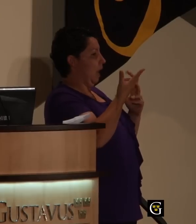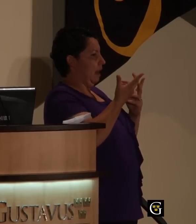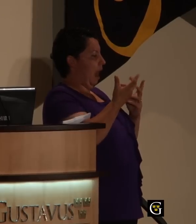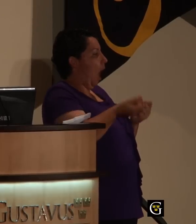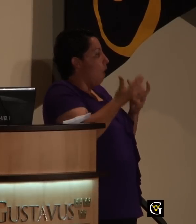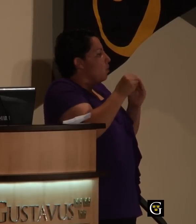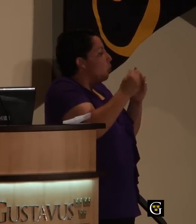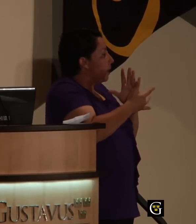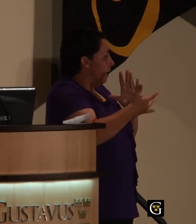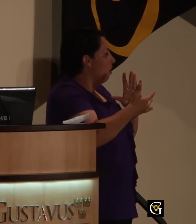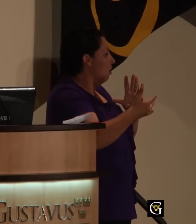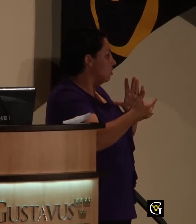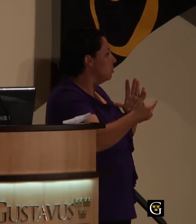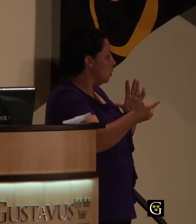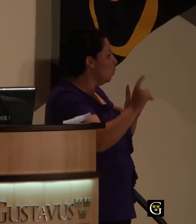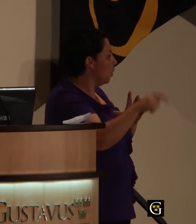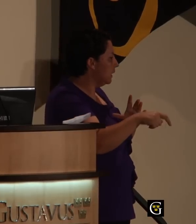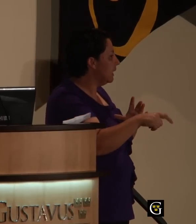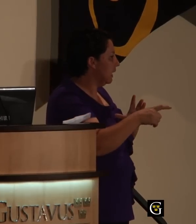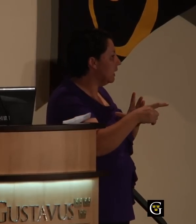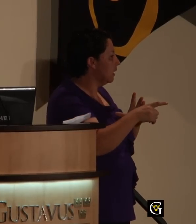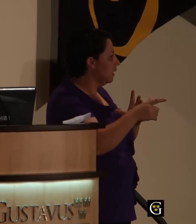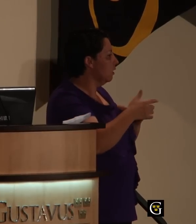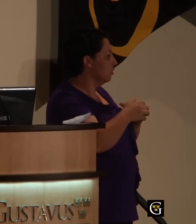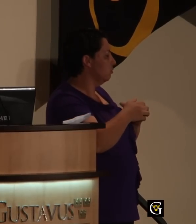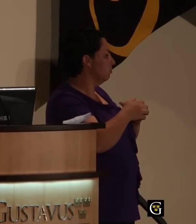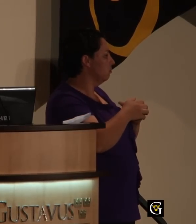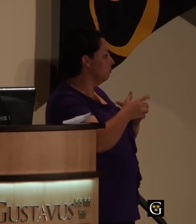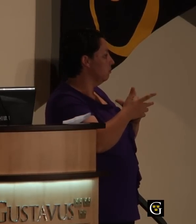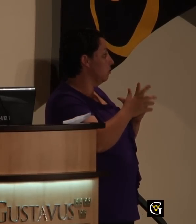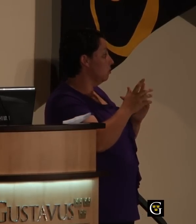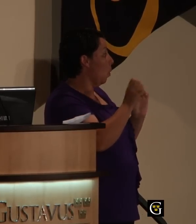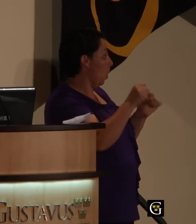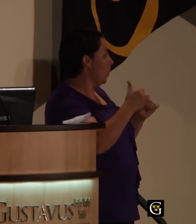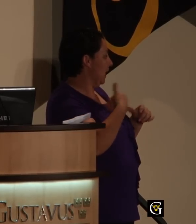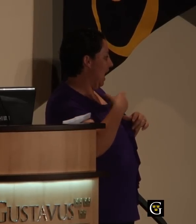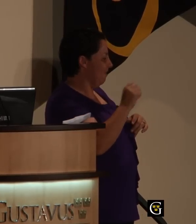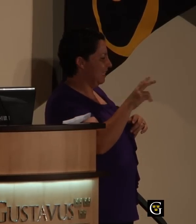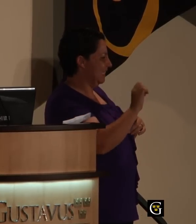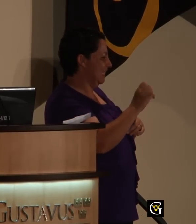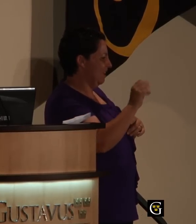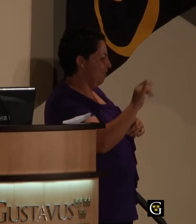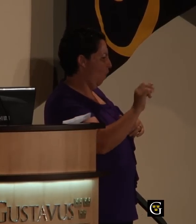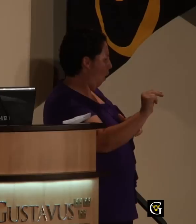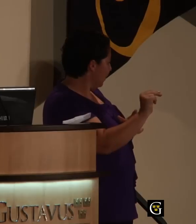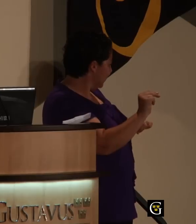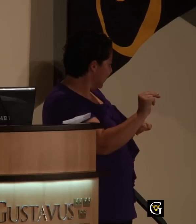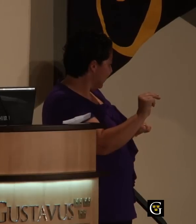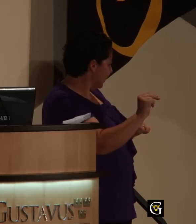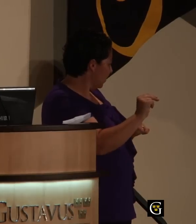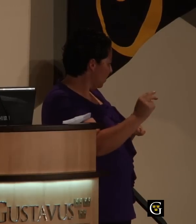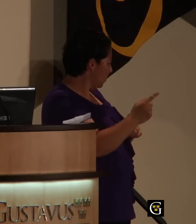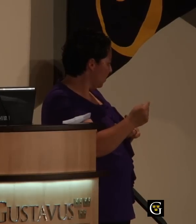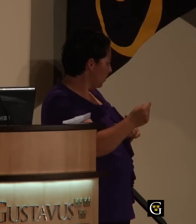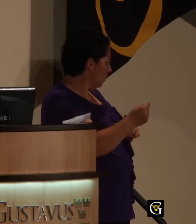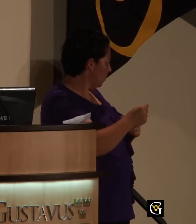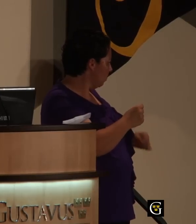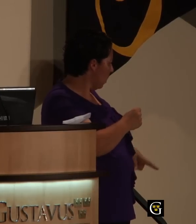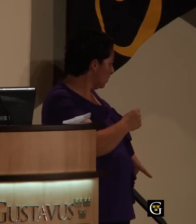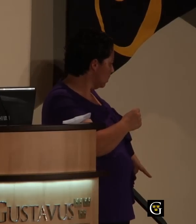in the sense of Steve Austin and Luke Skywalker. In fact, I'm writing a story about this for Wired, and it's going to come out in